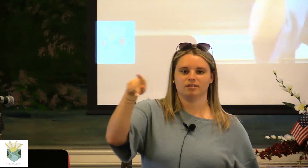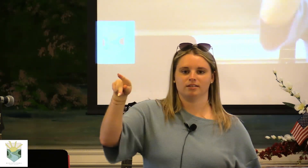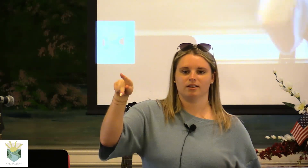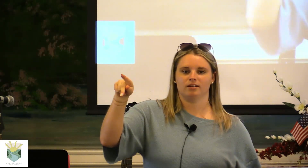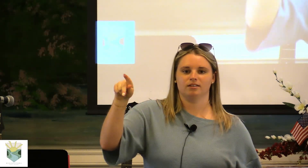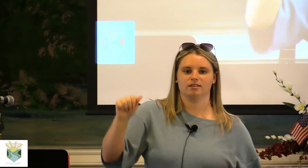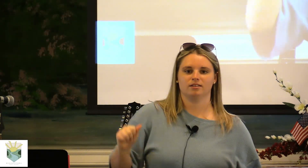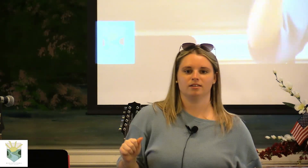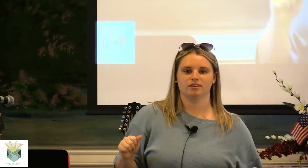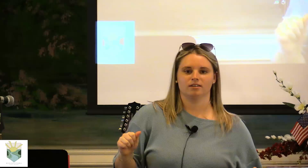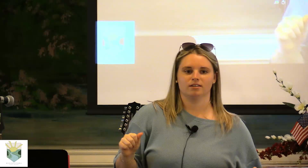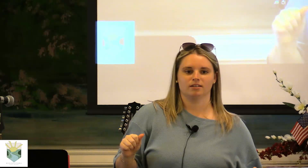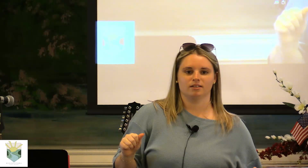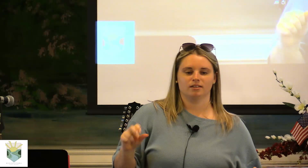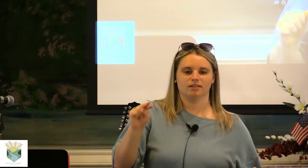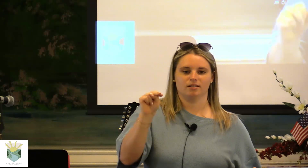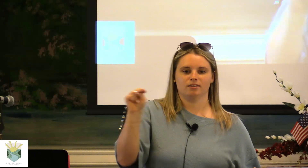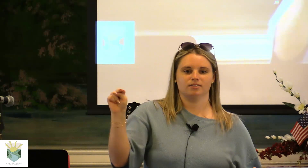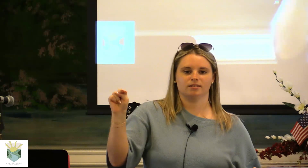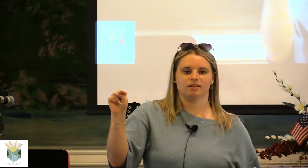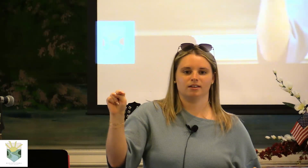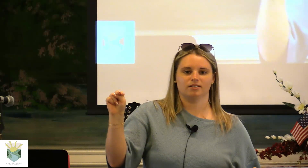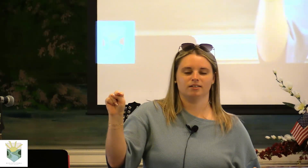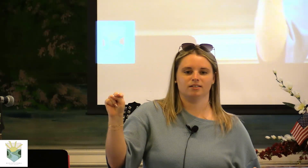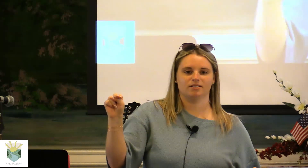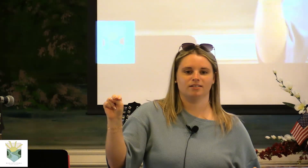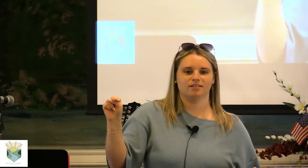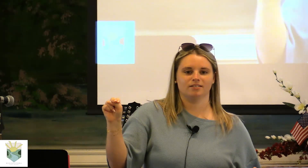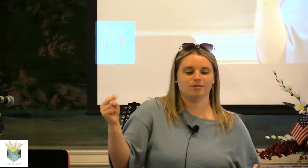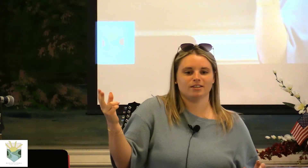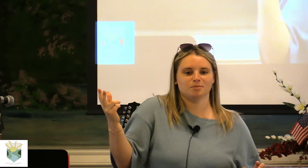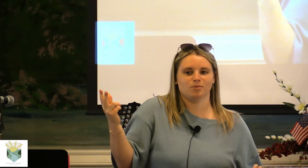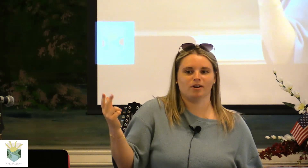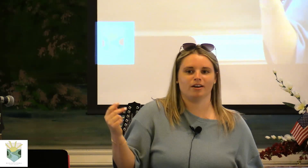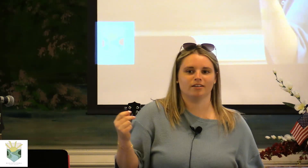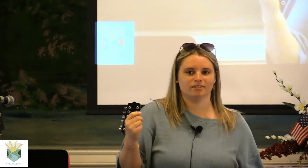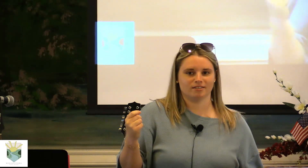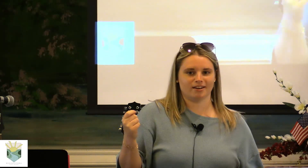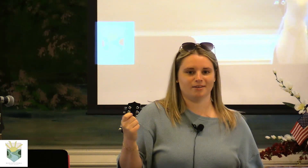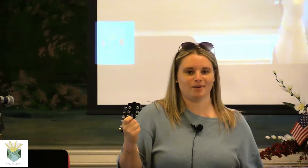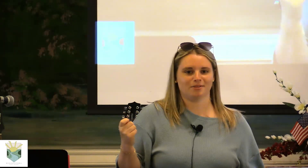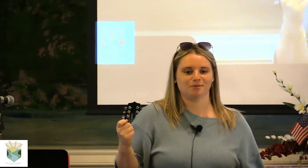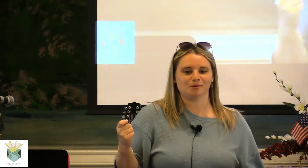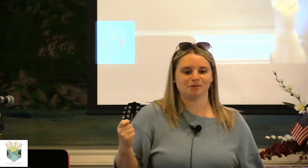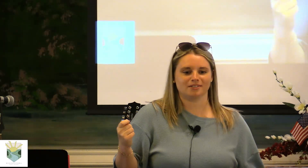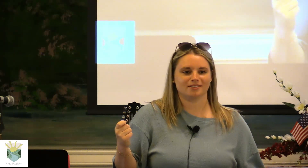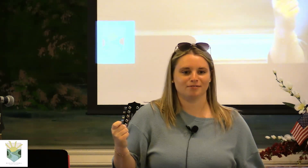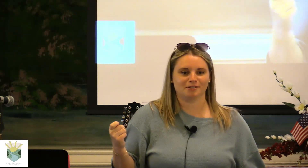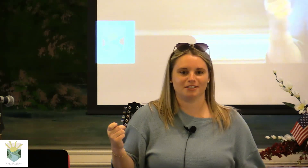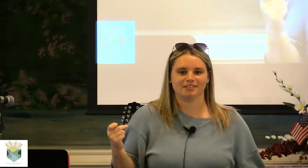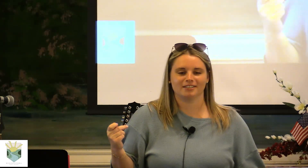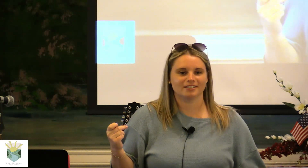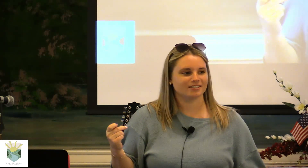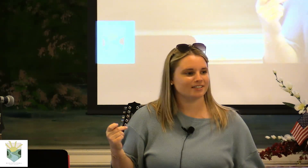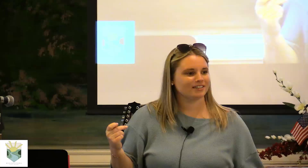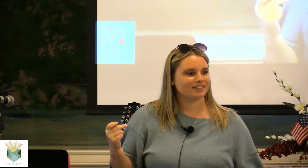slide. N, slide. Don't ask me why. I didn't make the rules, unfortunately.